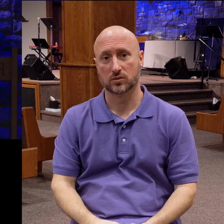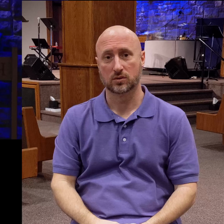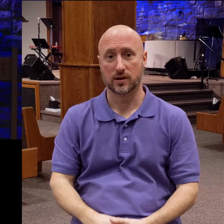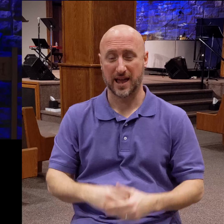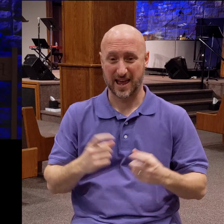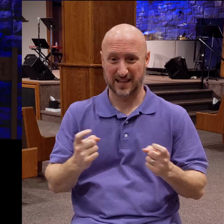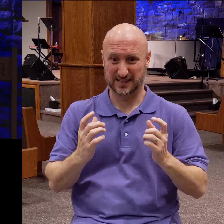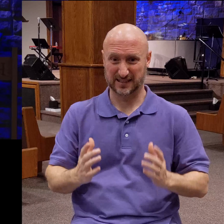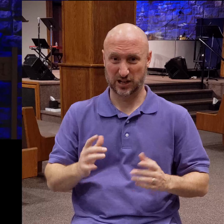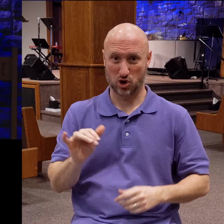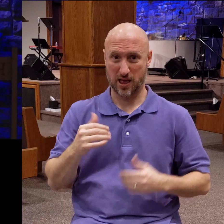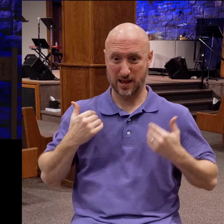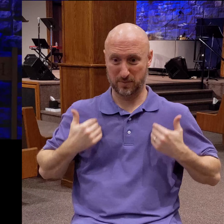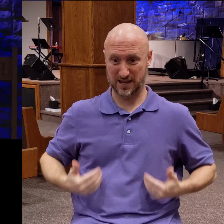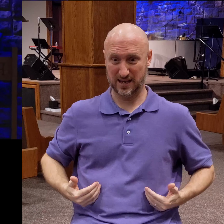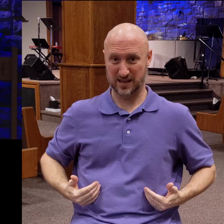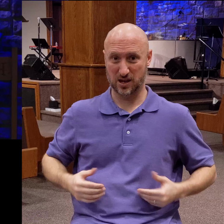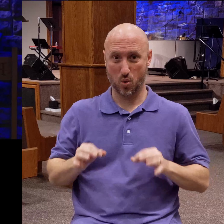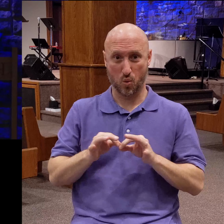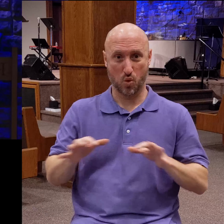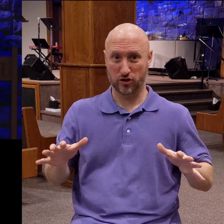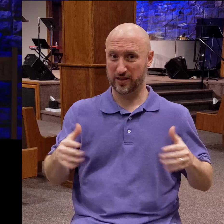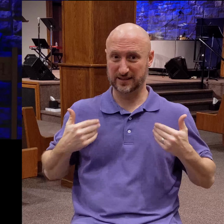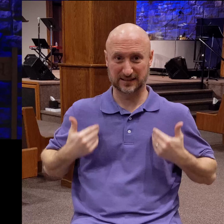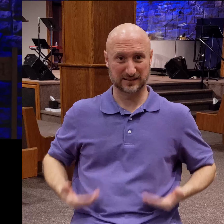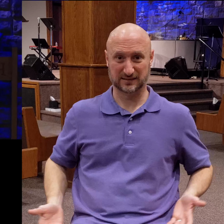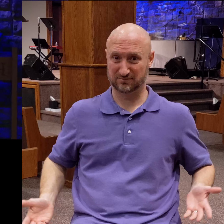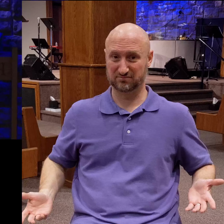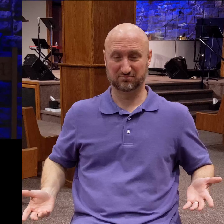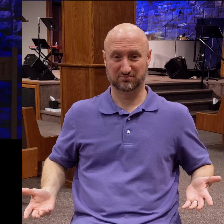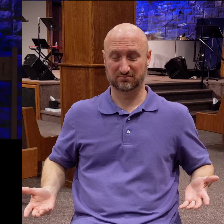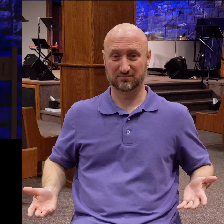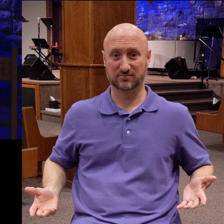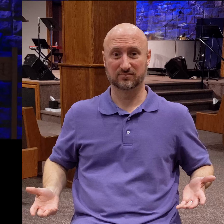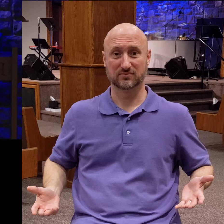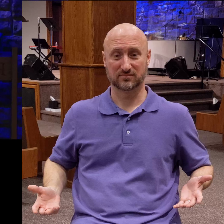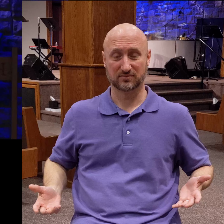that a sinner like me, worthless in and of themselves,